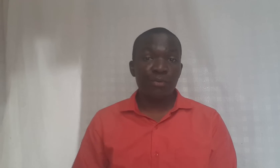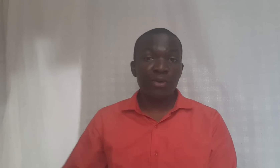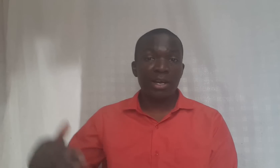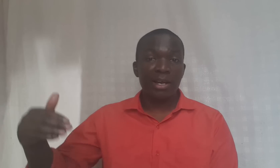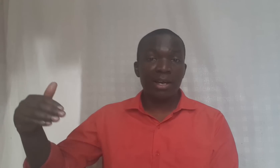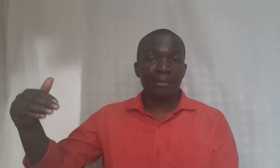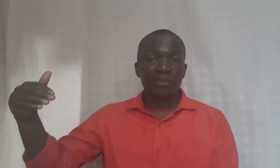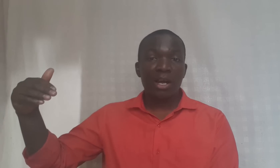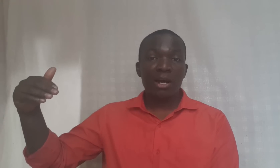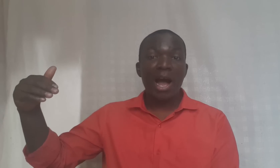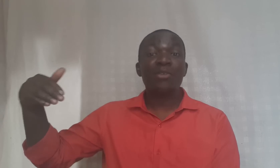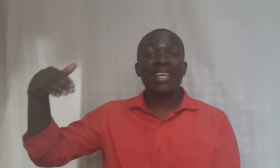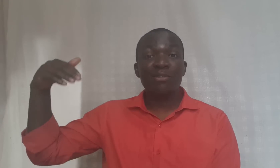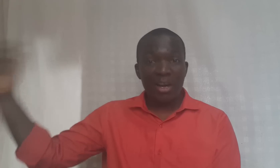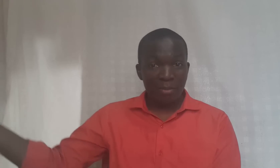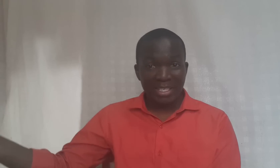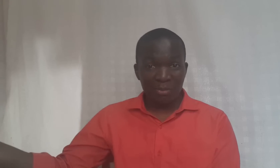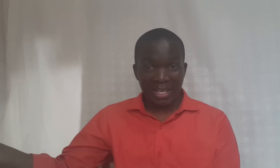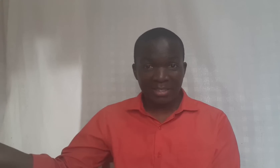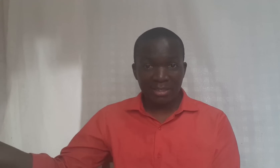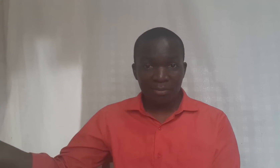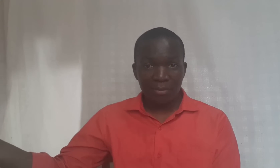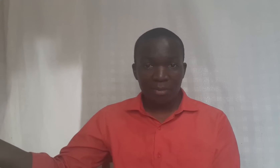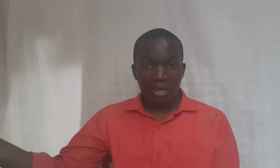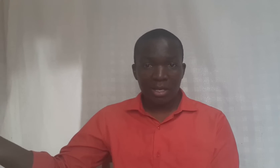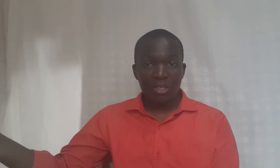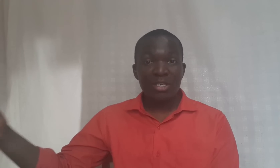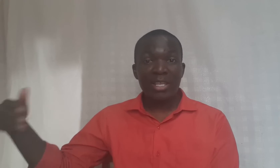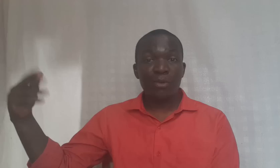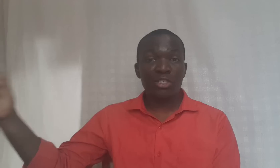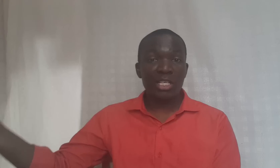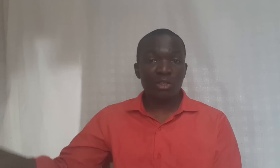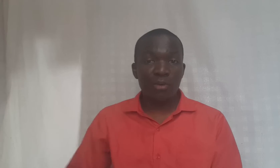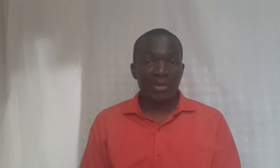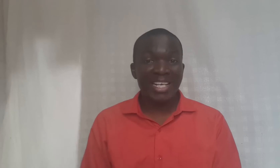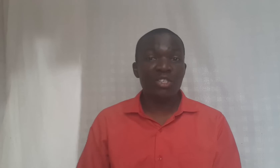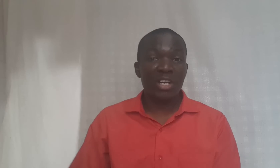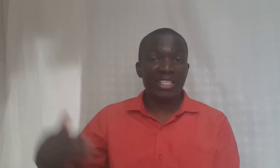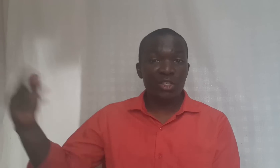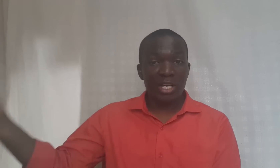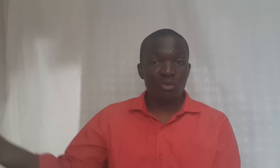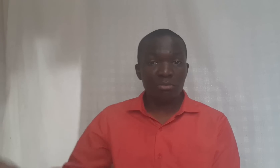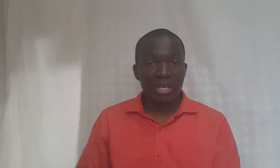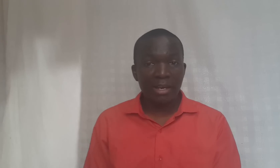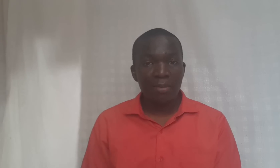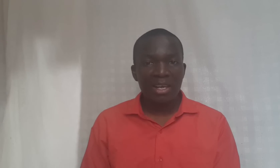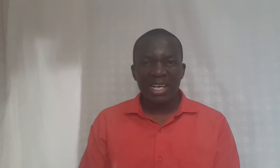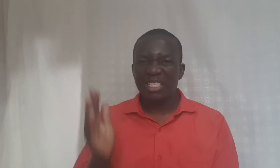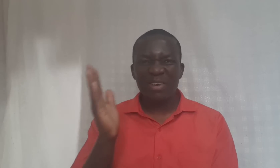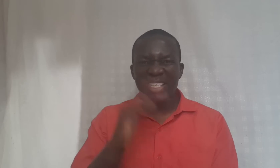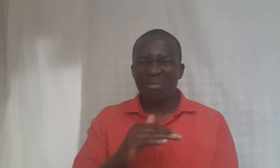of how the environment smells. During the process of industrialization at Webuye, it's very